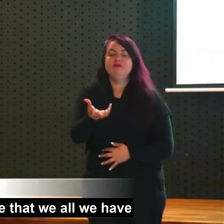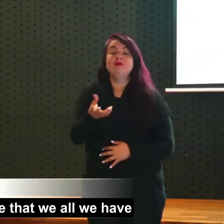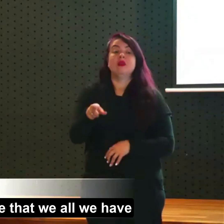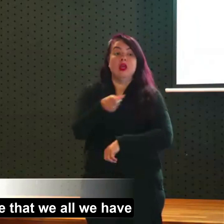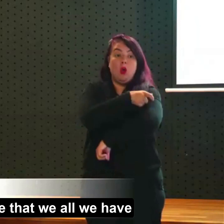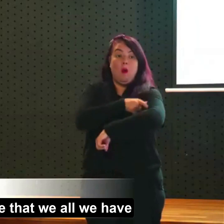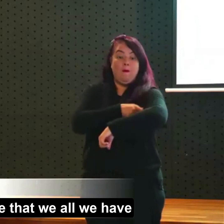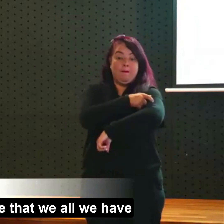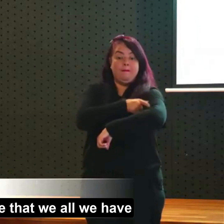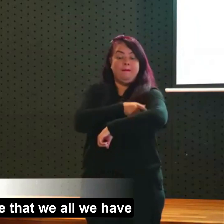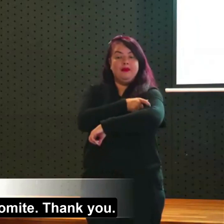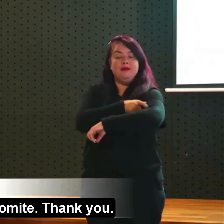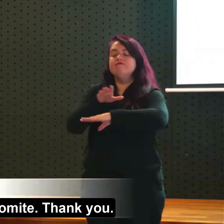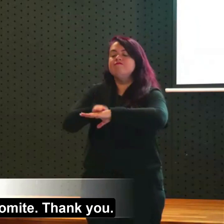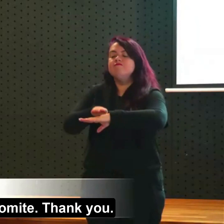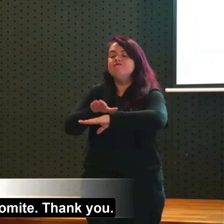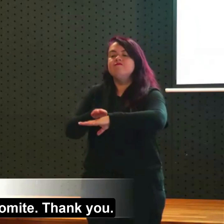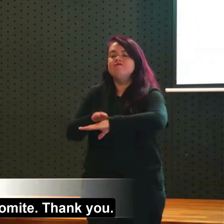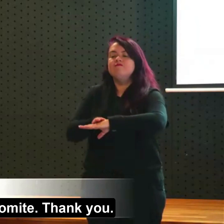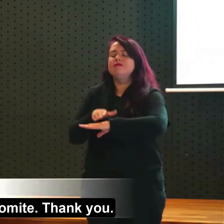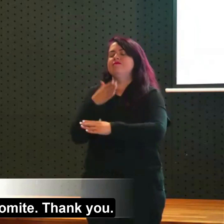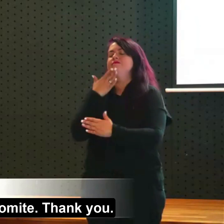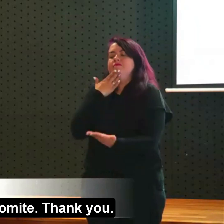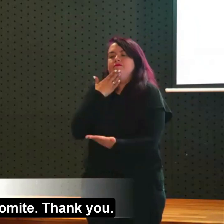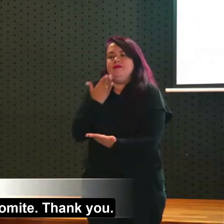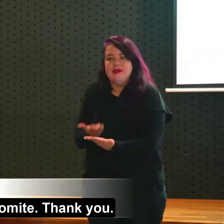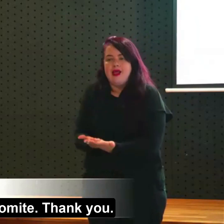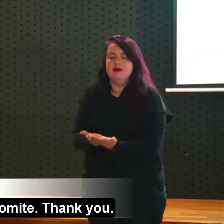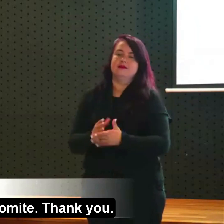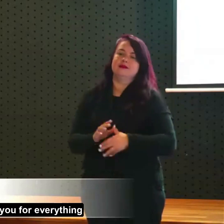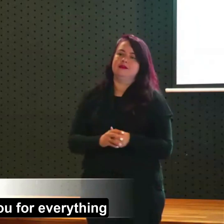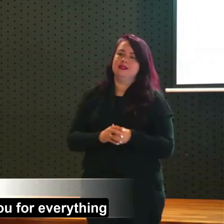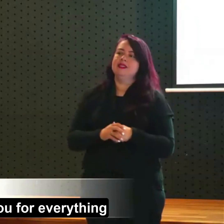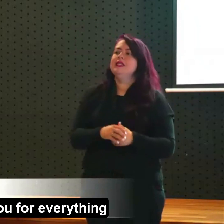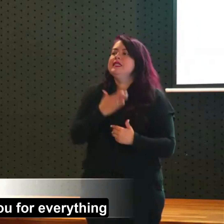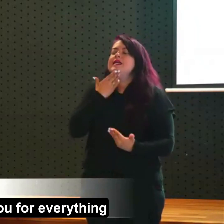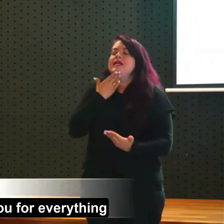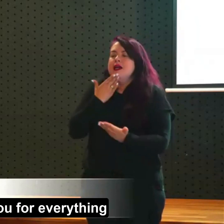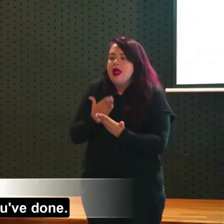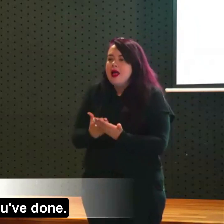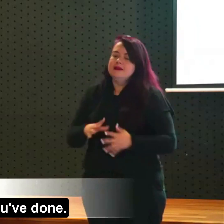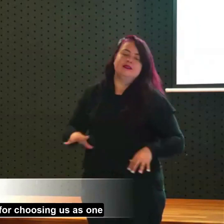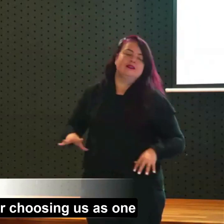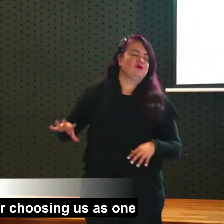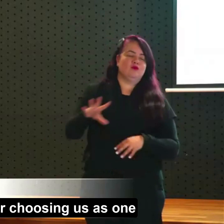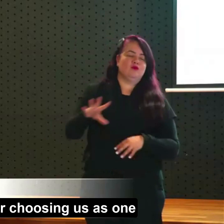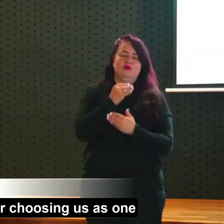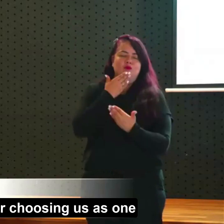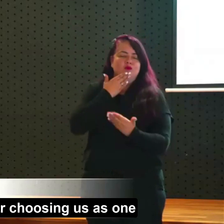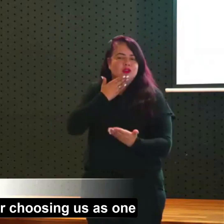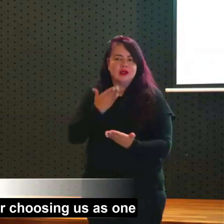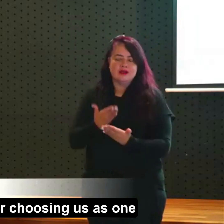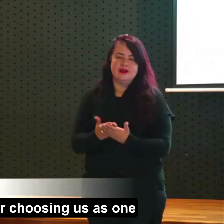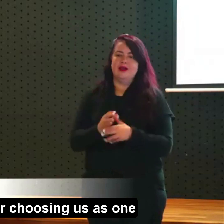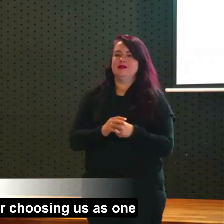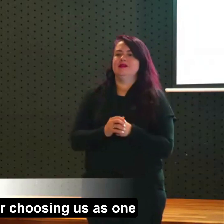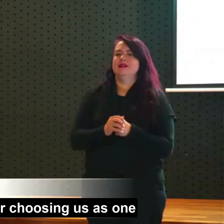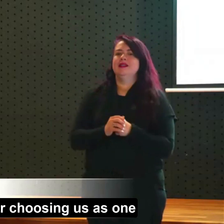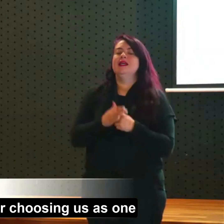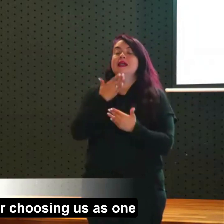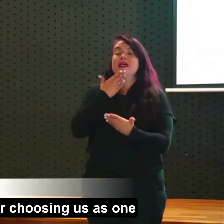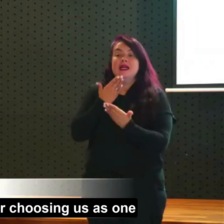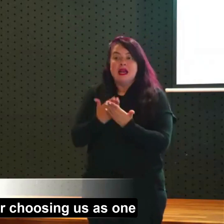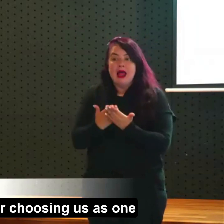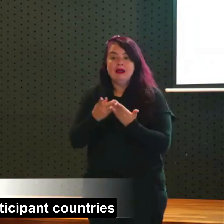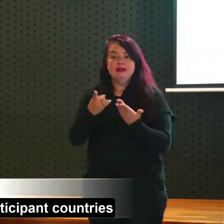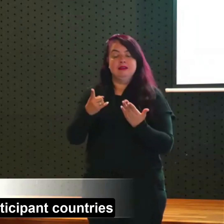the message that we always have at the Elcomite. Thank you. Thank you for everything you've done. Thank you for